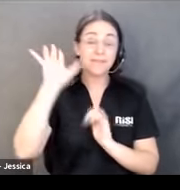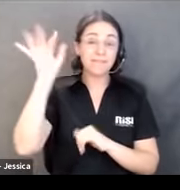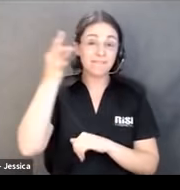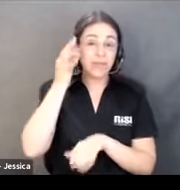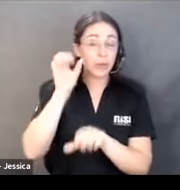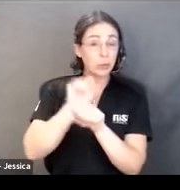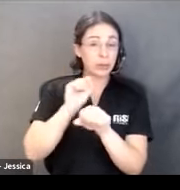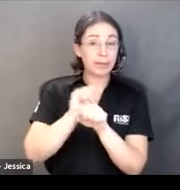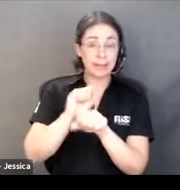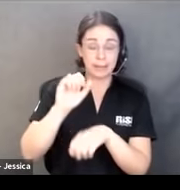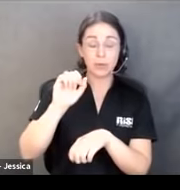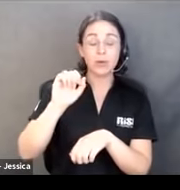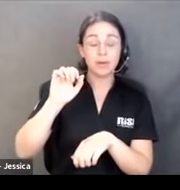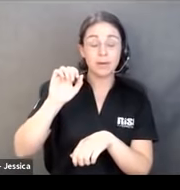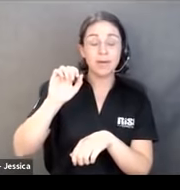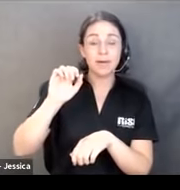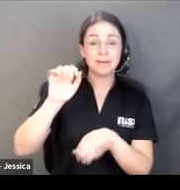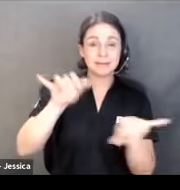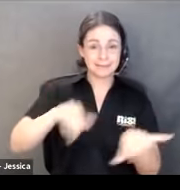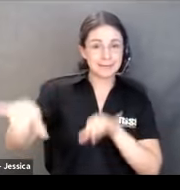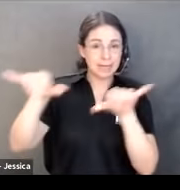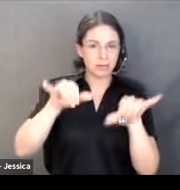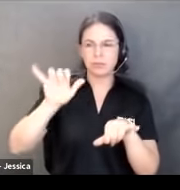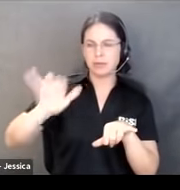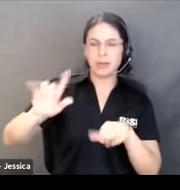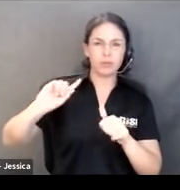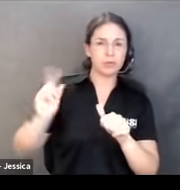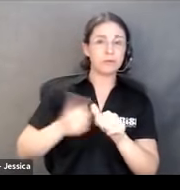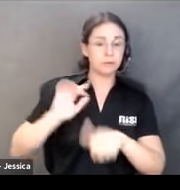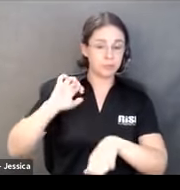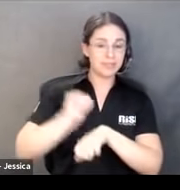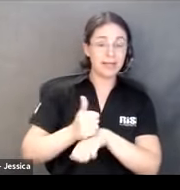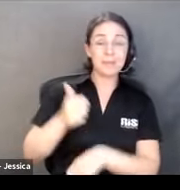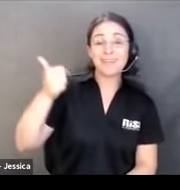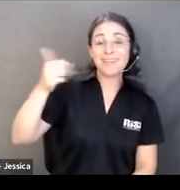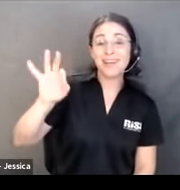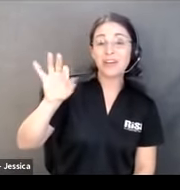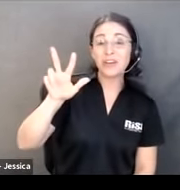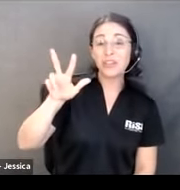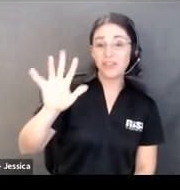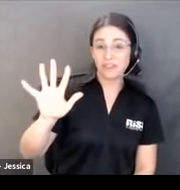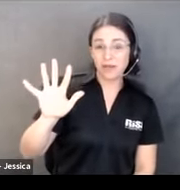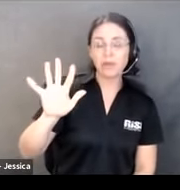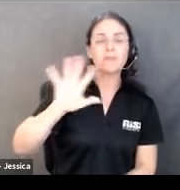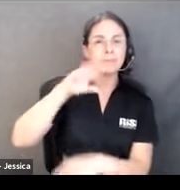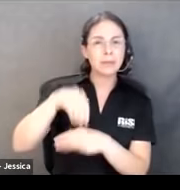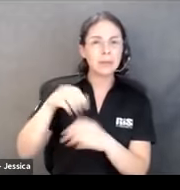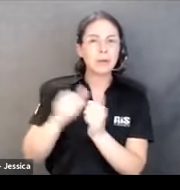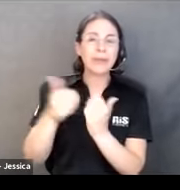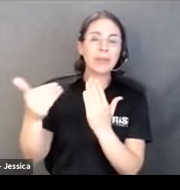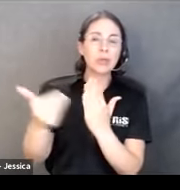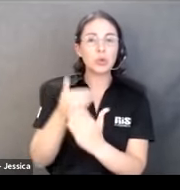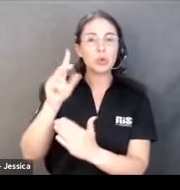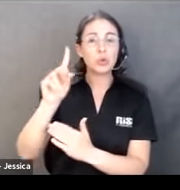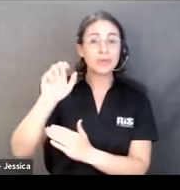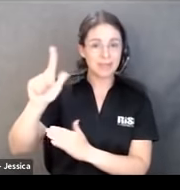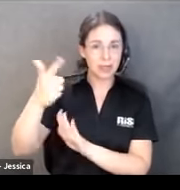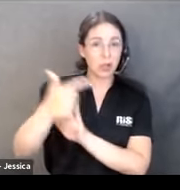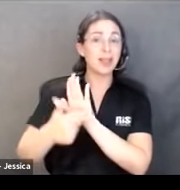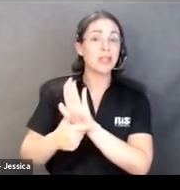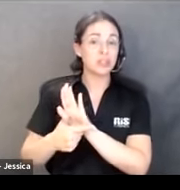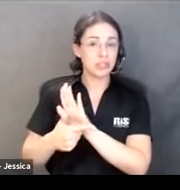was first enacted into law in 1935. It was a New Deal piece of legislation.